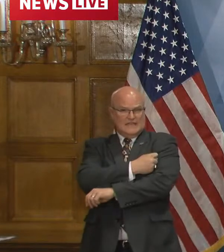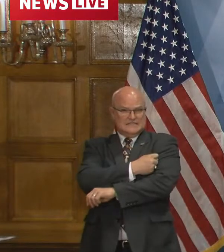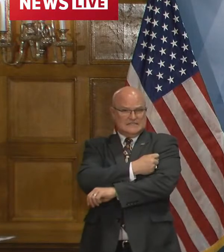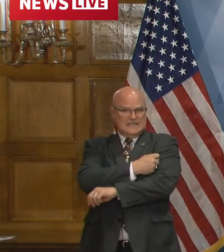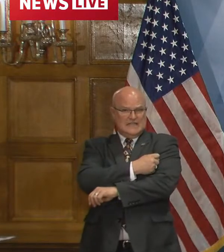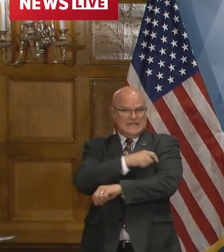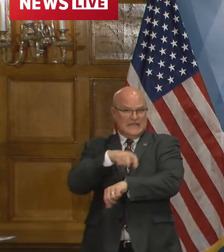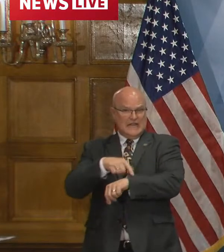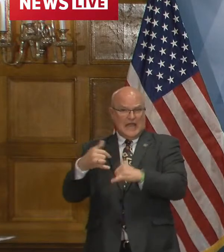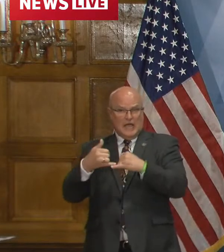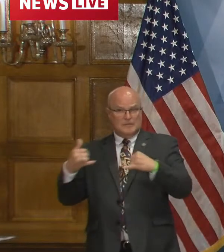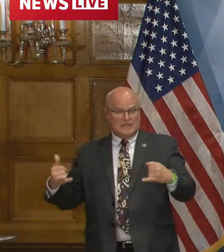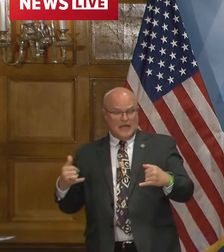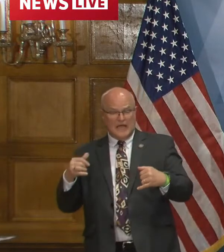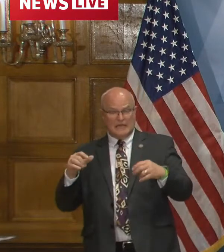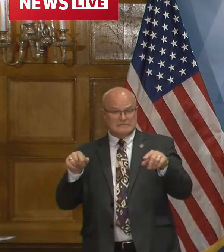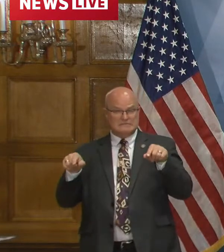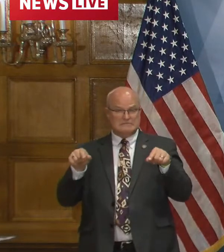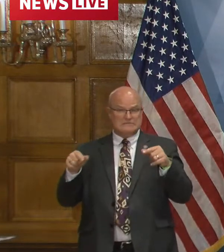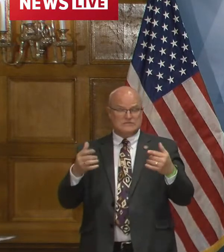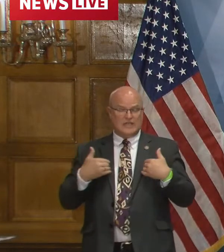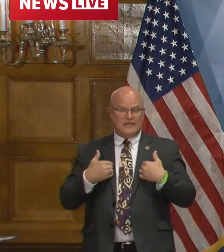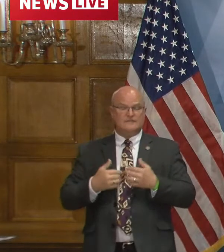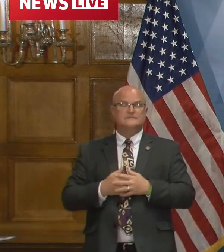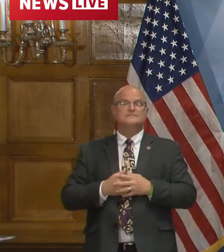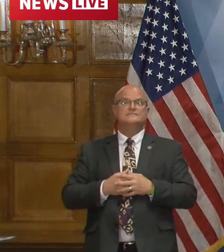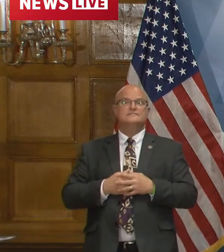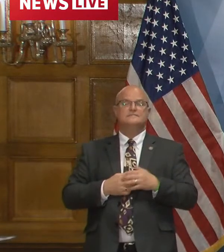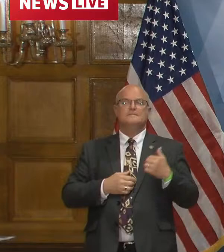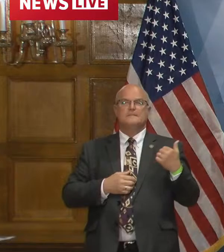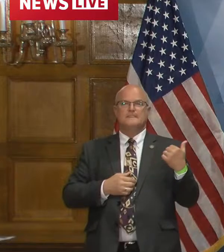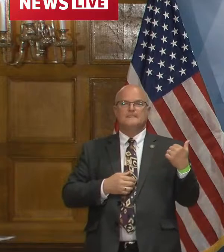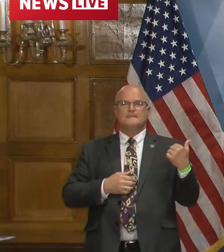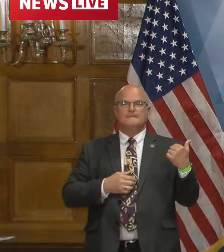and a timeline for when you want to get there?